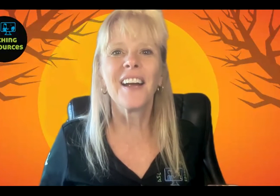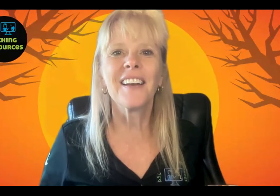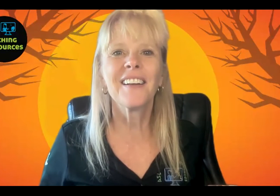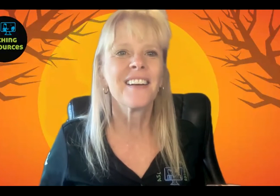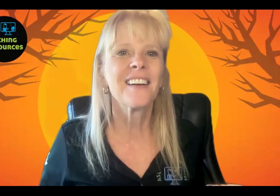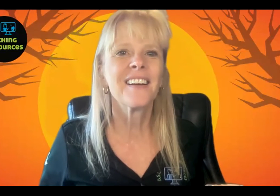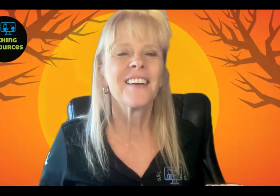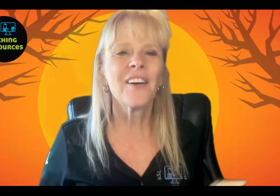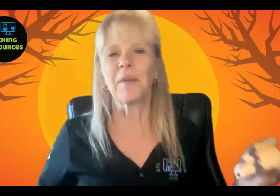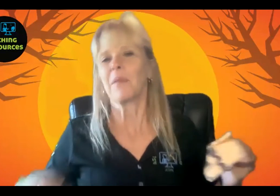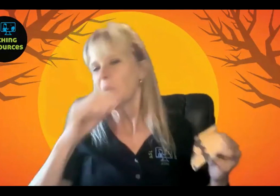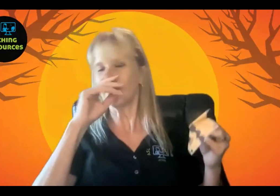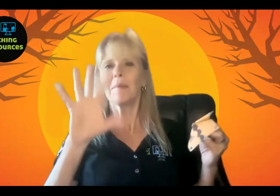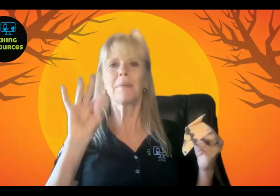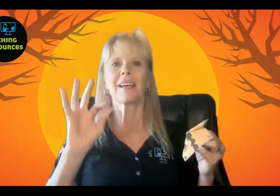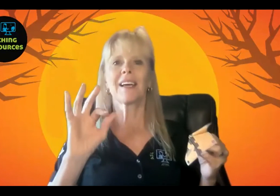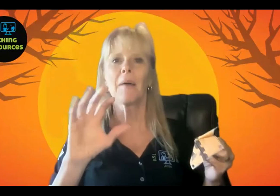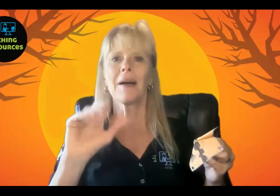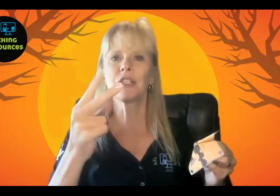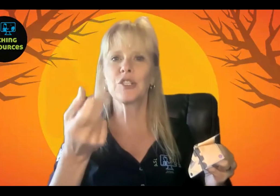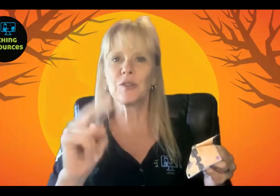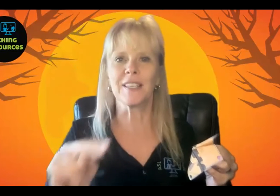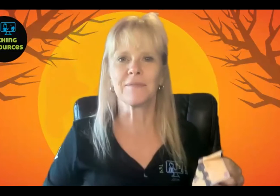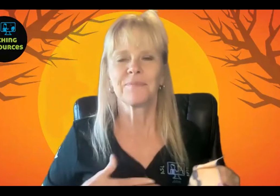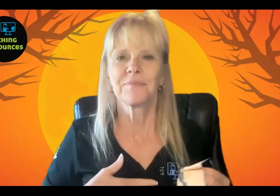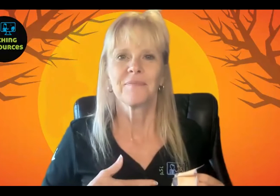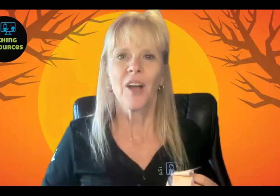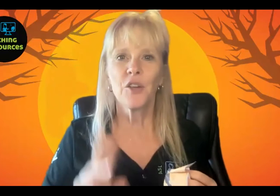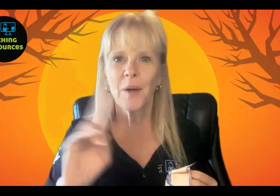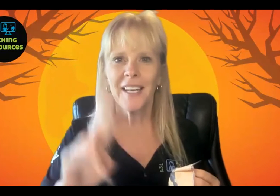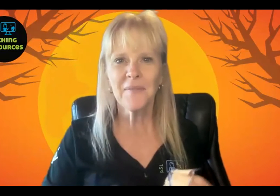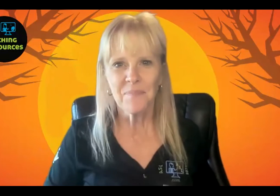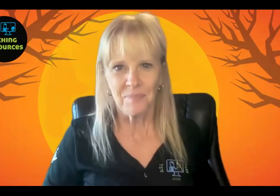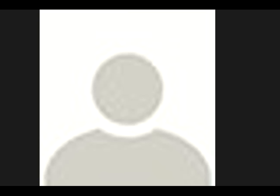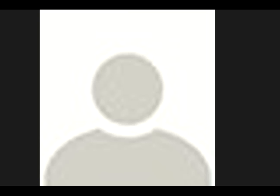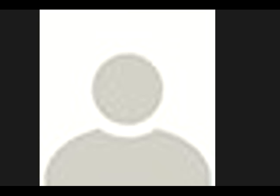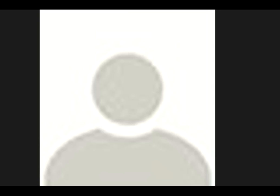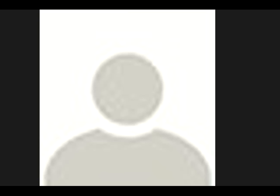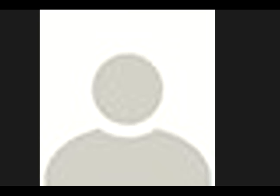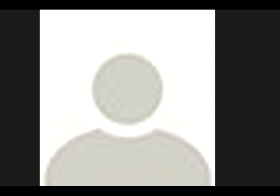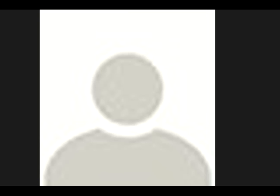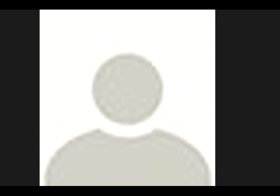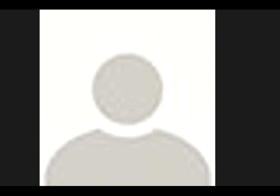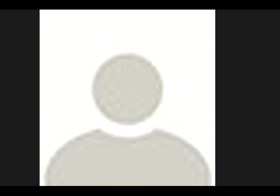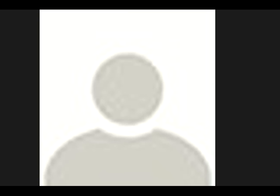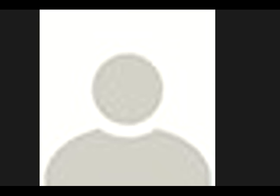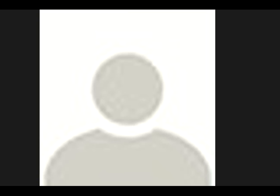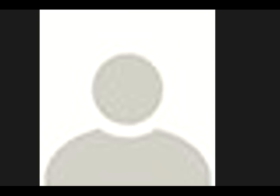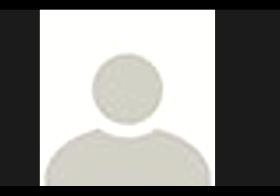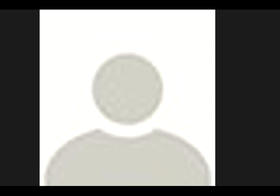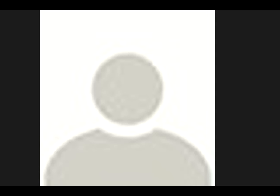All right. Okay, well, let me pick, how about Susan? Are you ready? So open up your